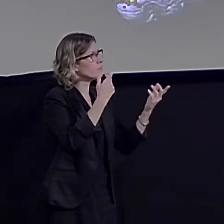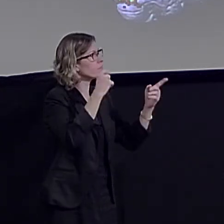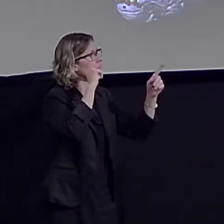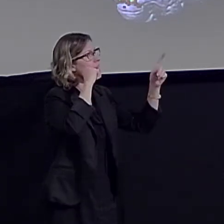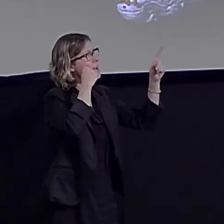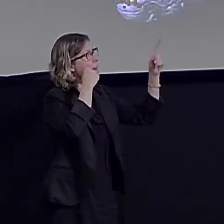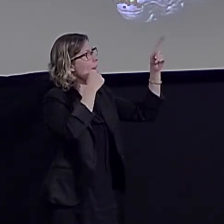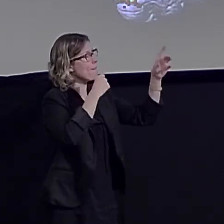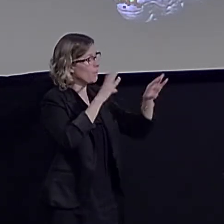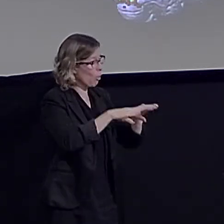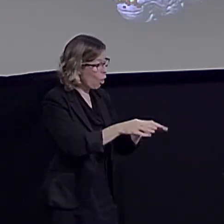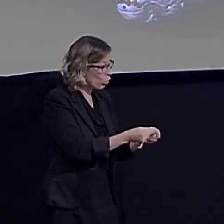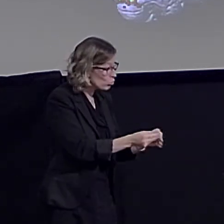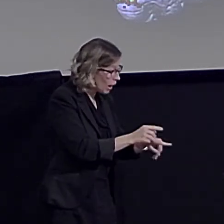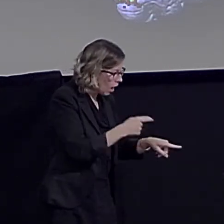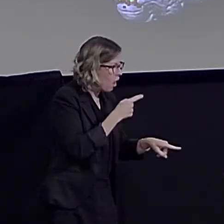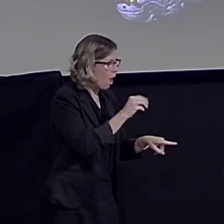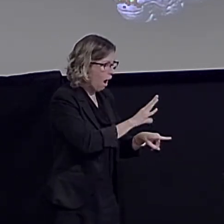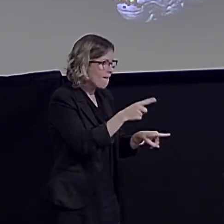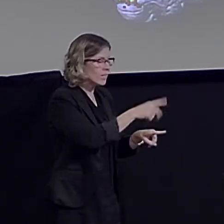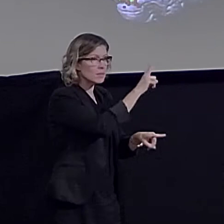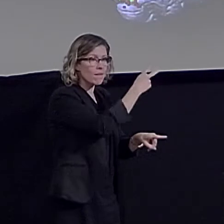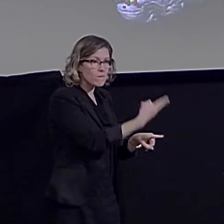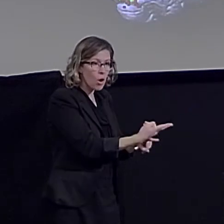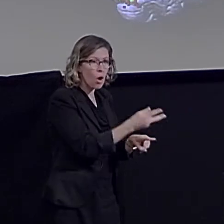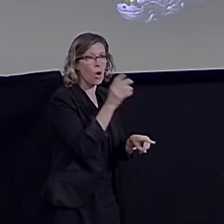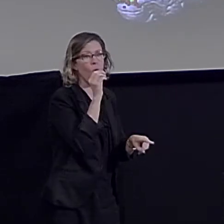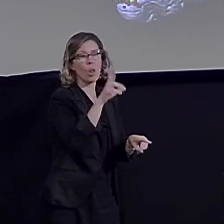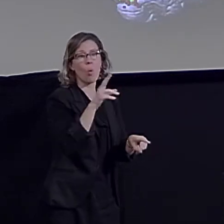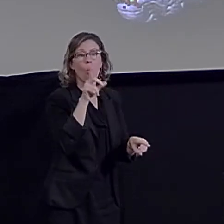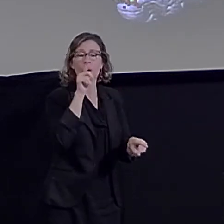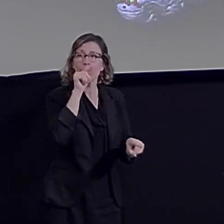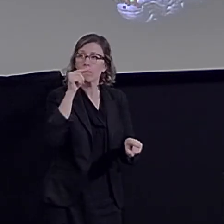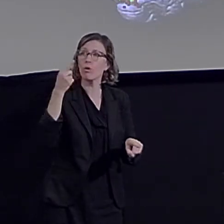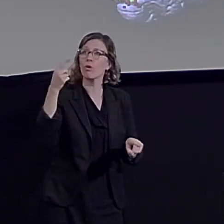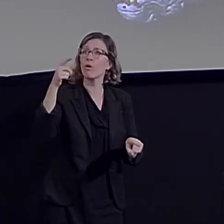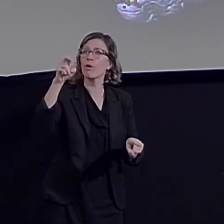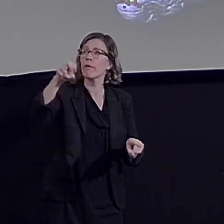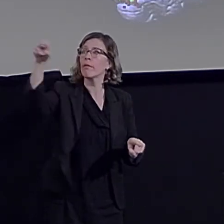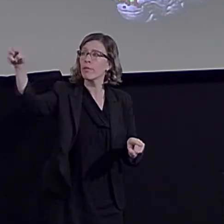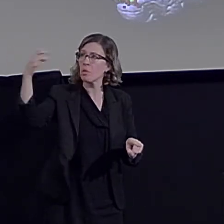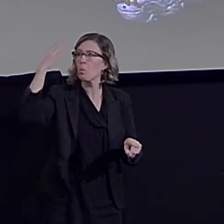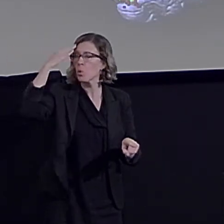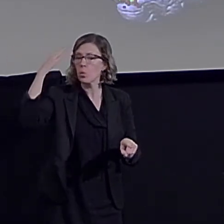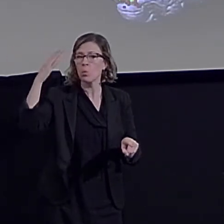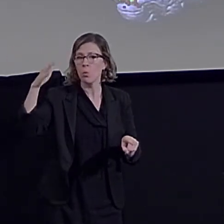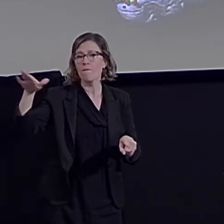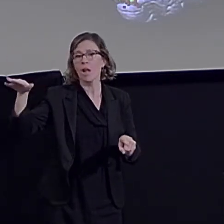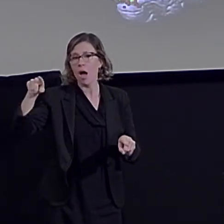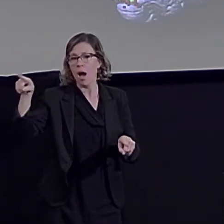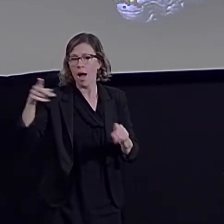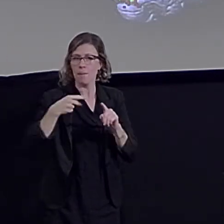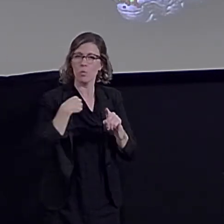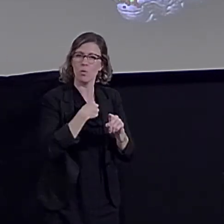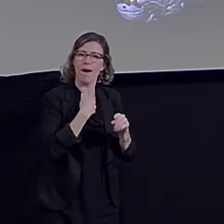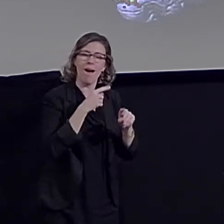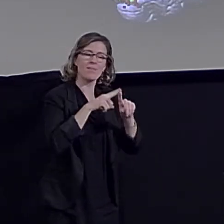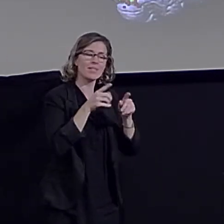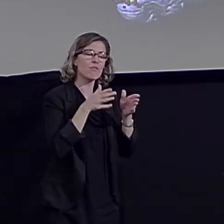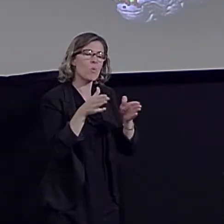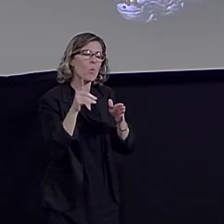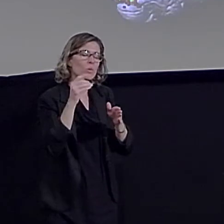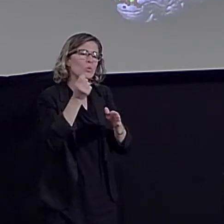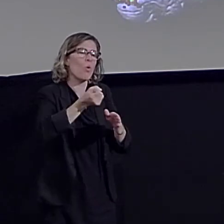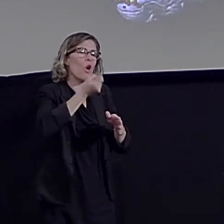the bird is flying, or airplanes are flying. So we have two distinct ways to understand action of